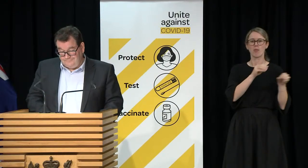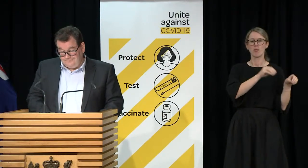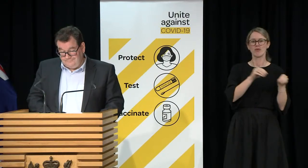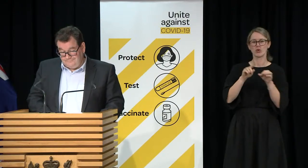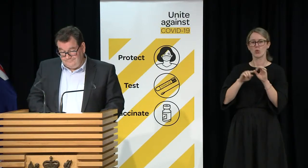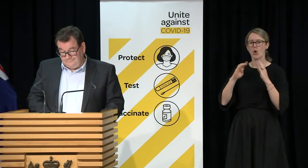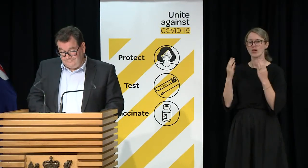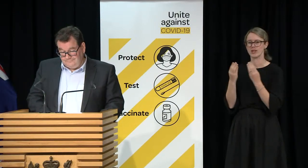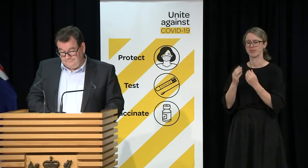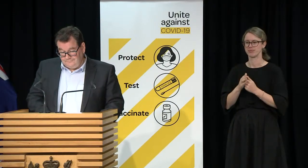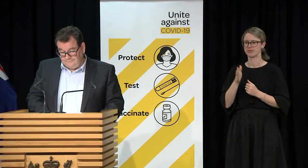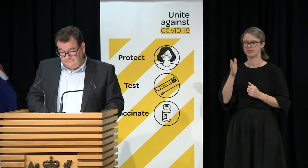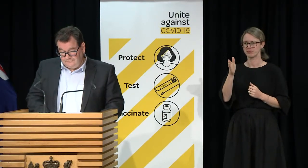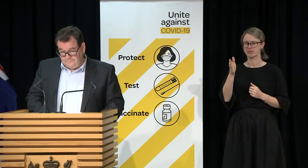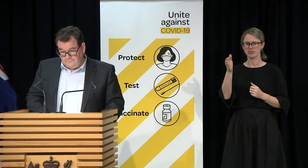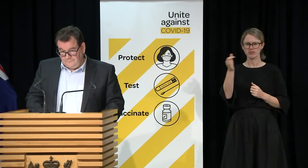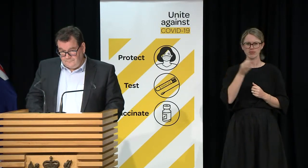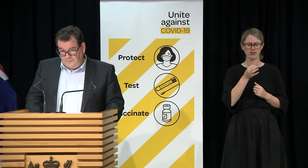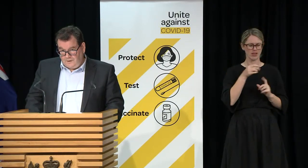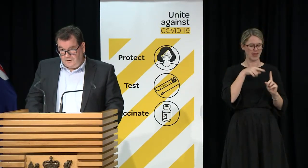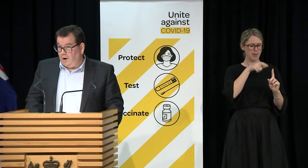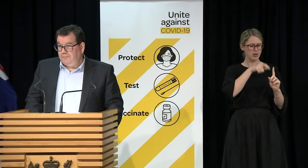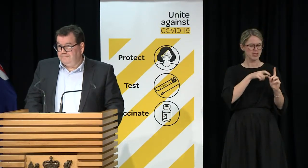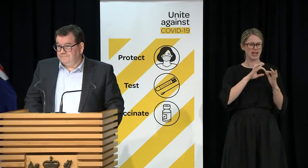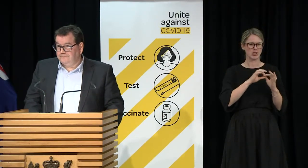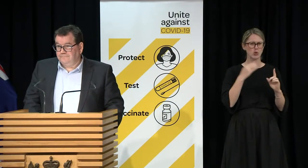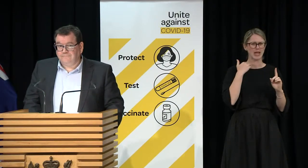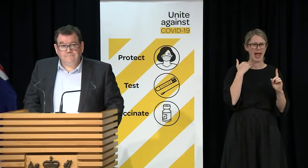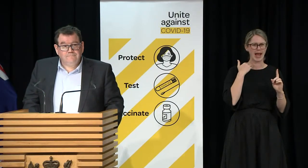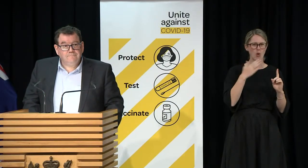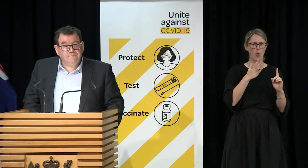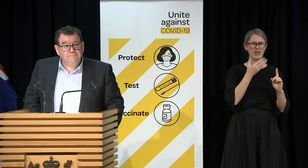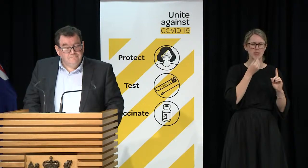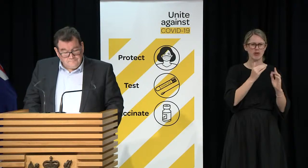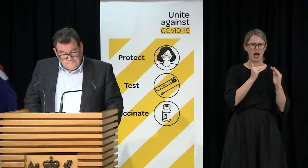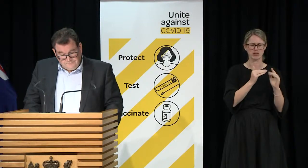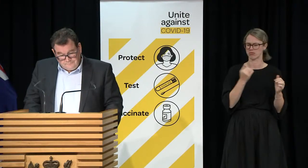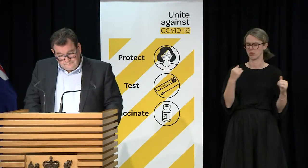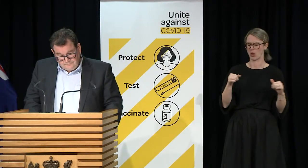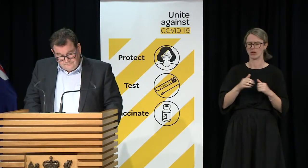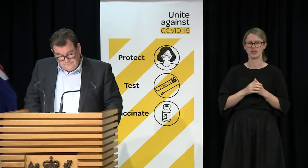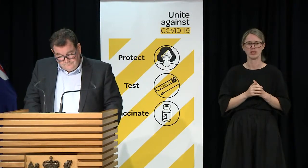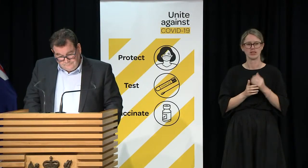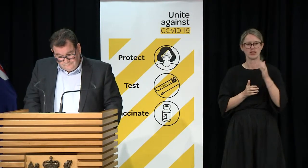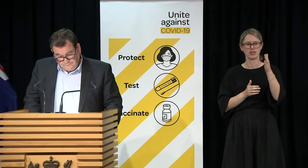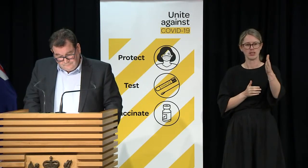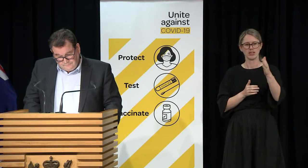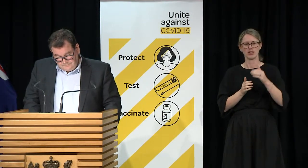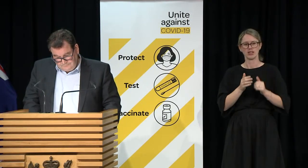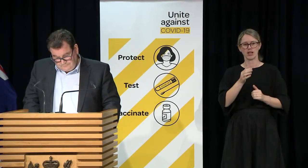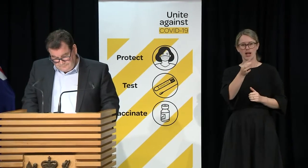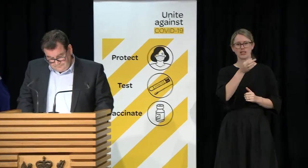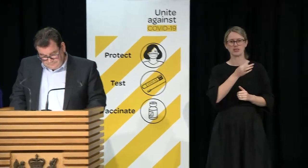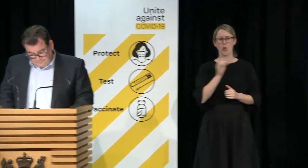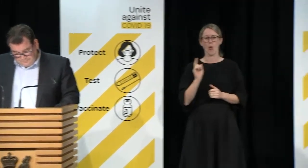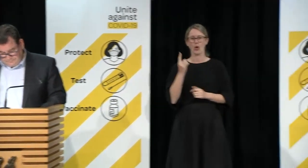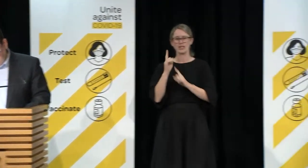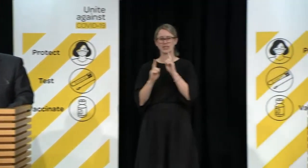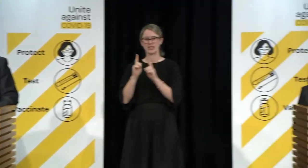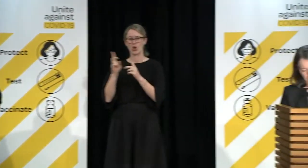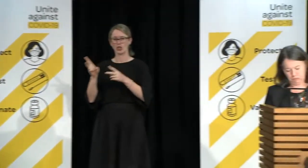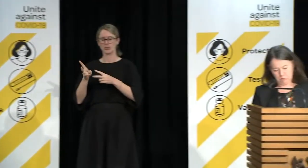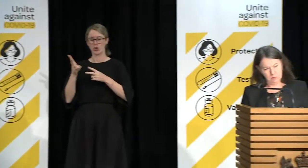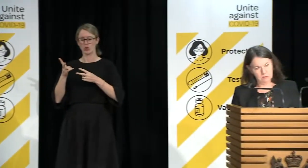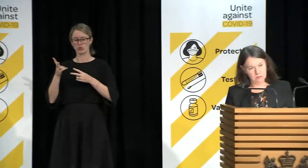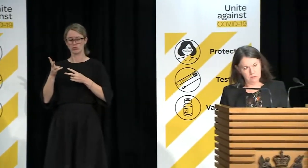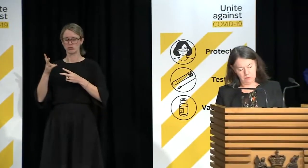other transitional housing links or gang links to the case? No. I don't have any details. Dr. McElnay, Auckland City Hospitals revealed its COVID plan today.